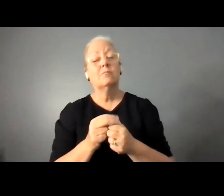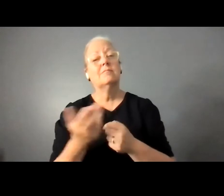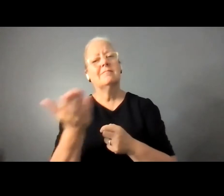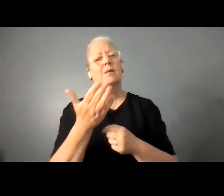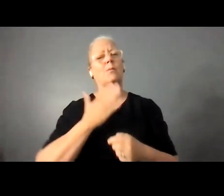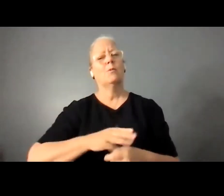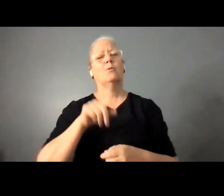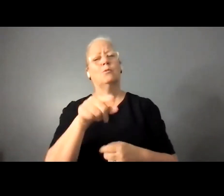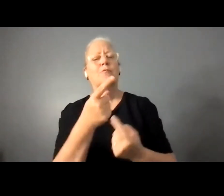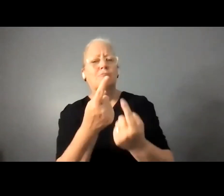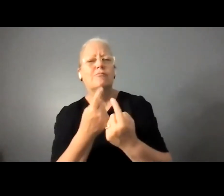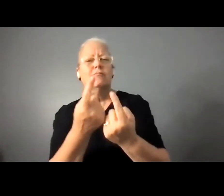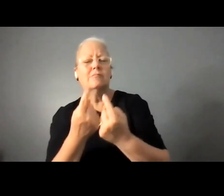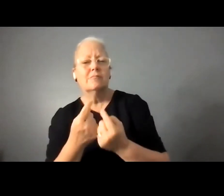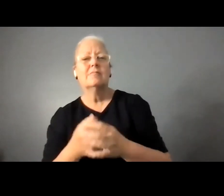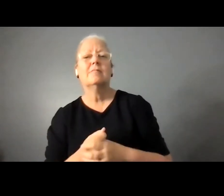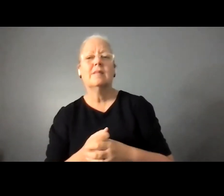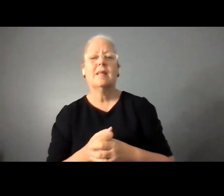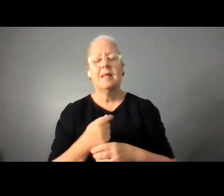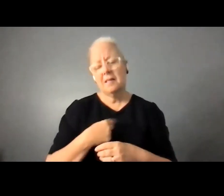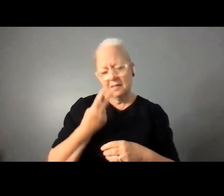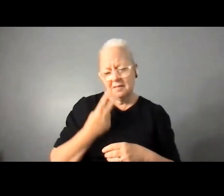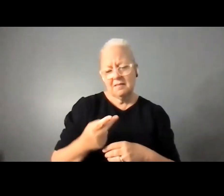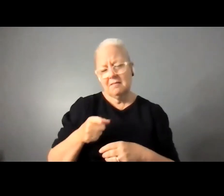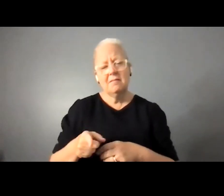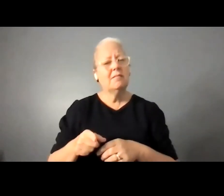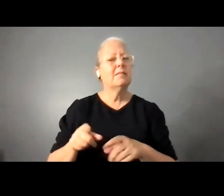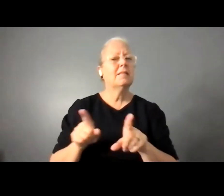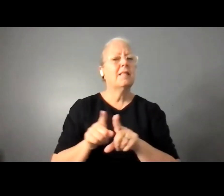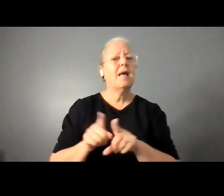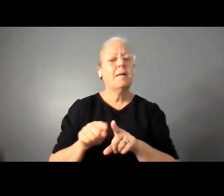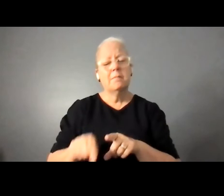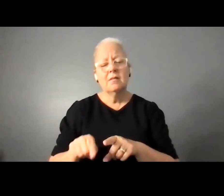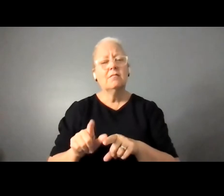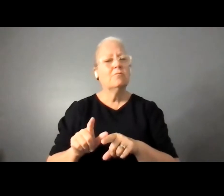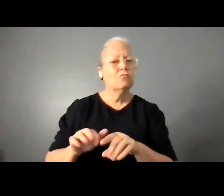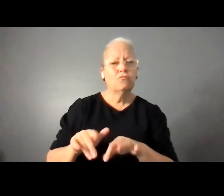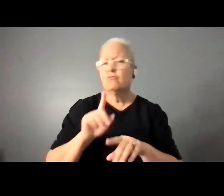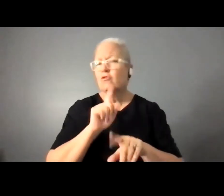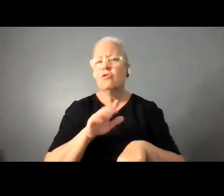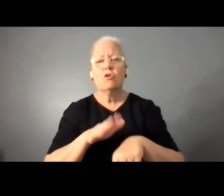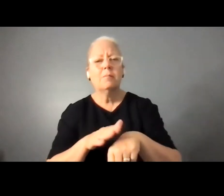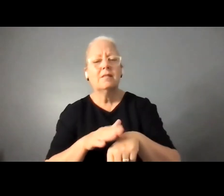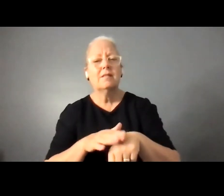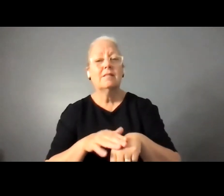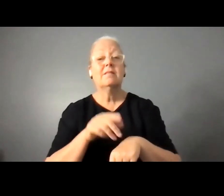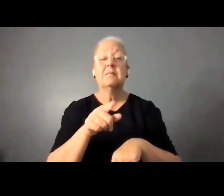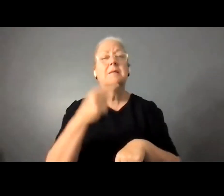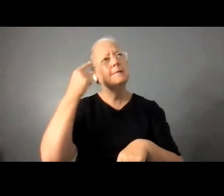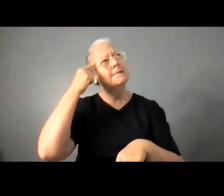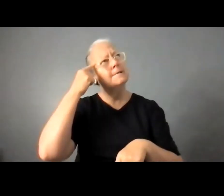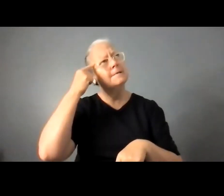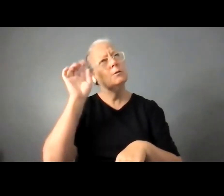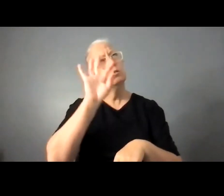be interested in reading their comments. And if you also have a question, remember, you can always write your questions in the chat and we can address them